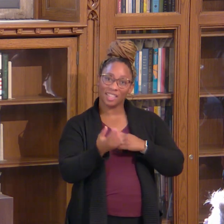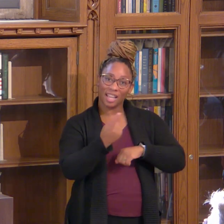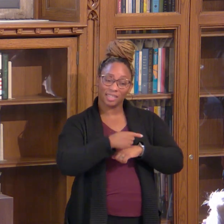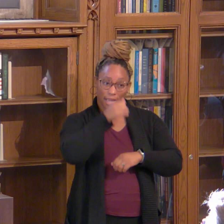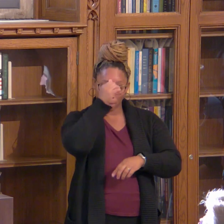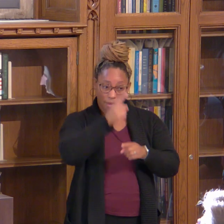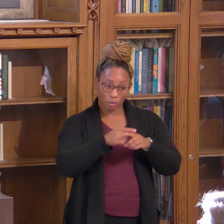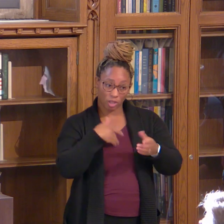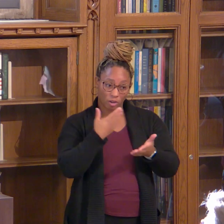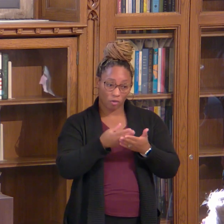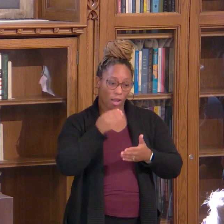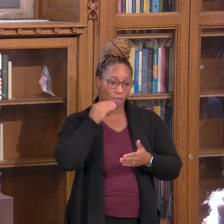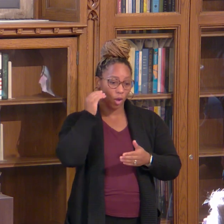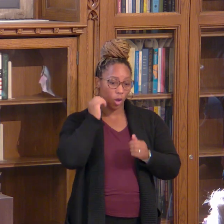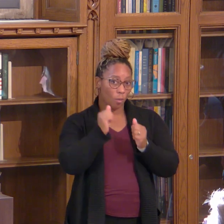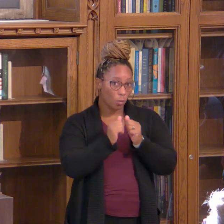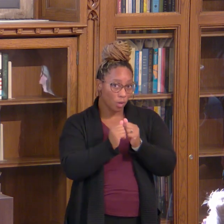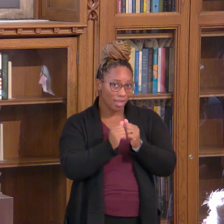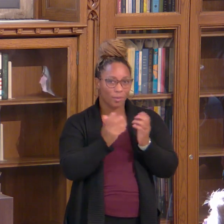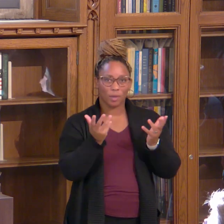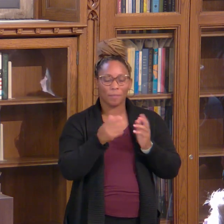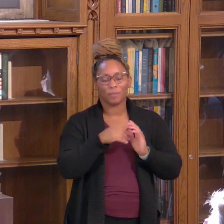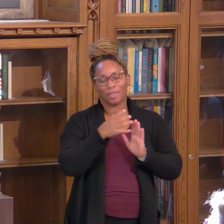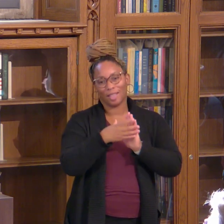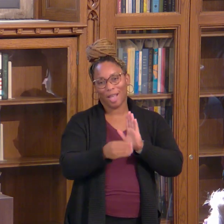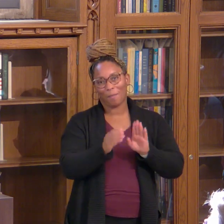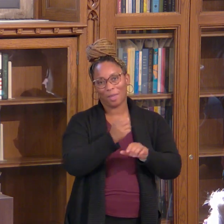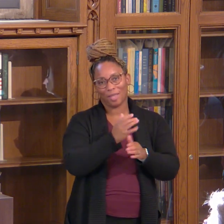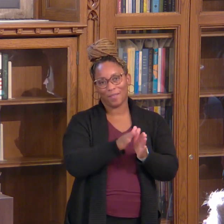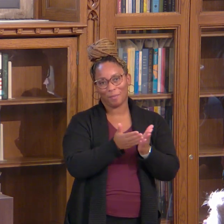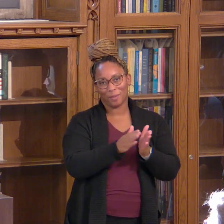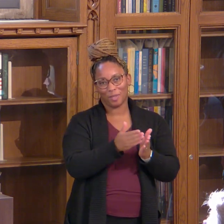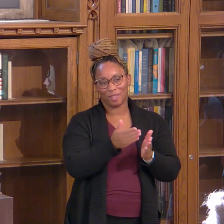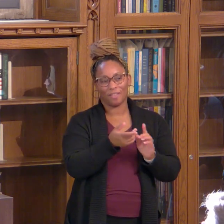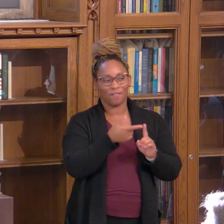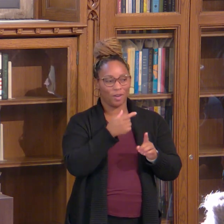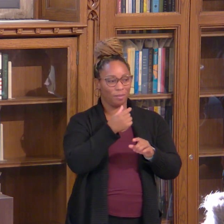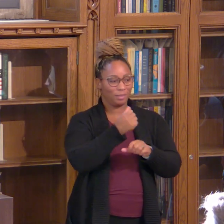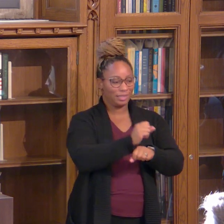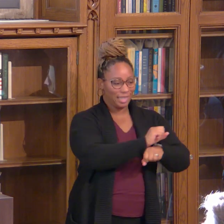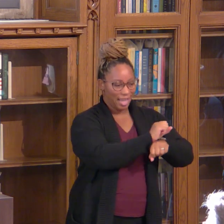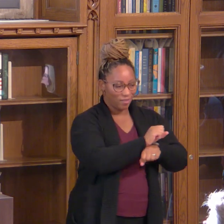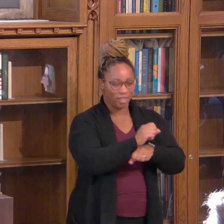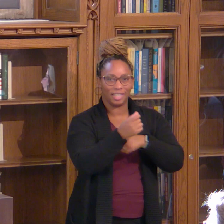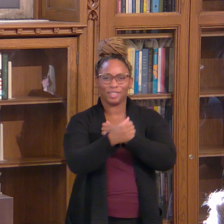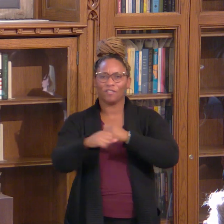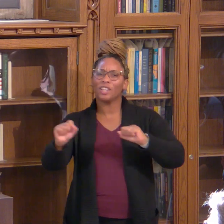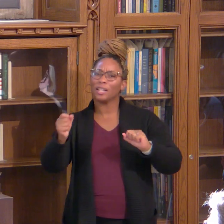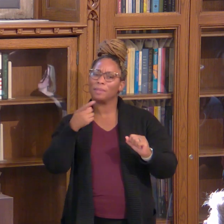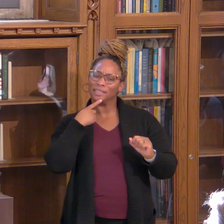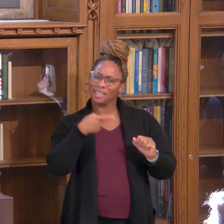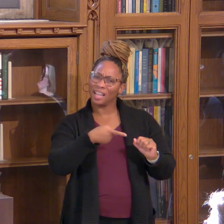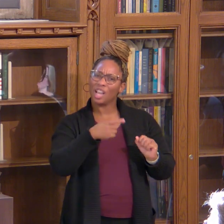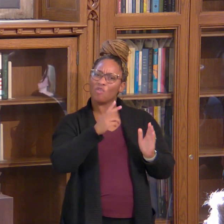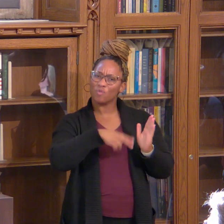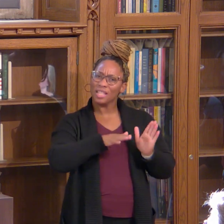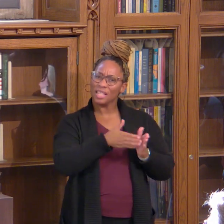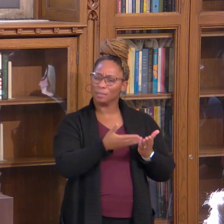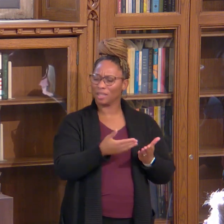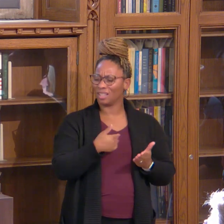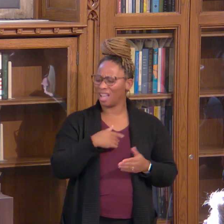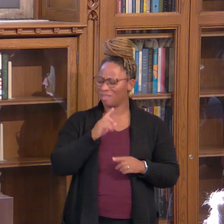arrived home with a copy of From Slavery to Freedom and he said read this I